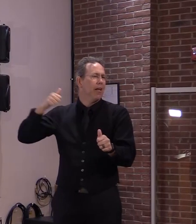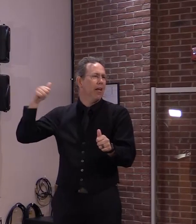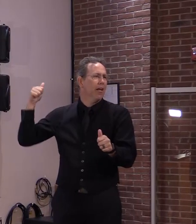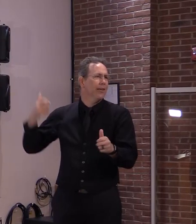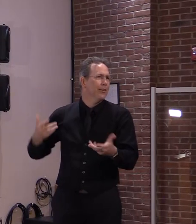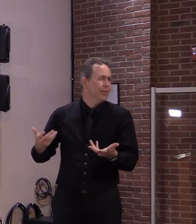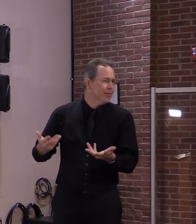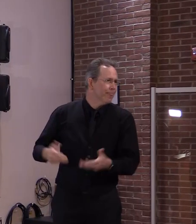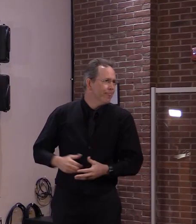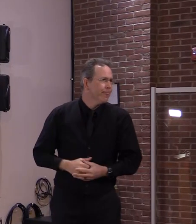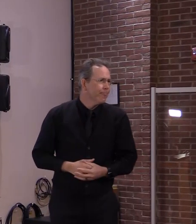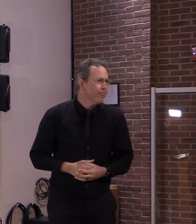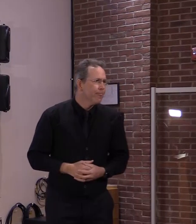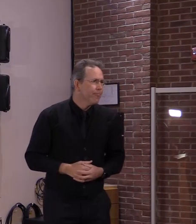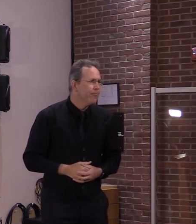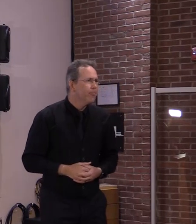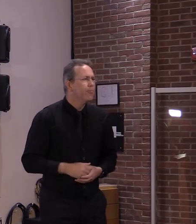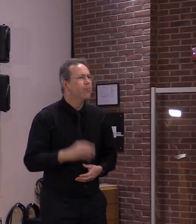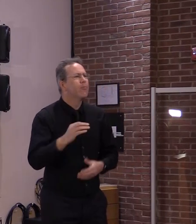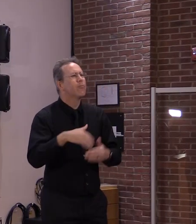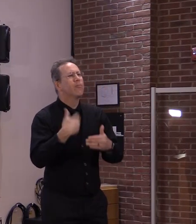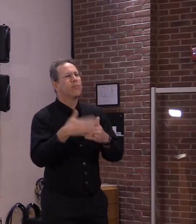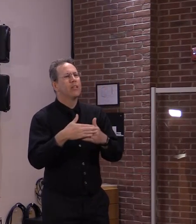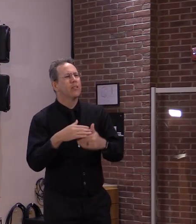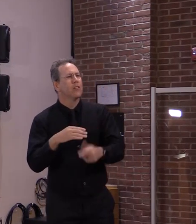Mike Donahue, the Islander.